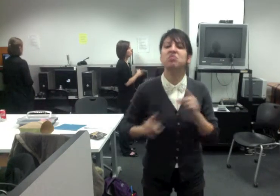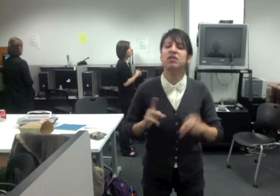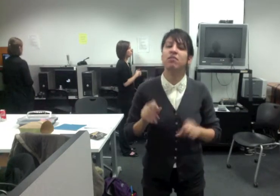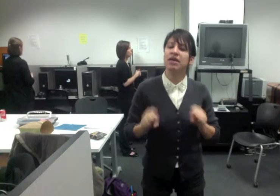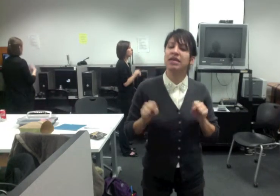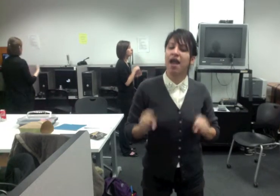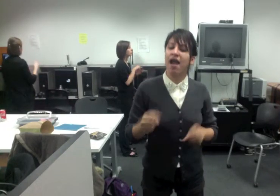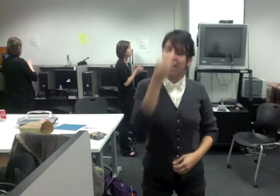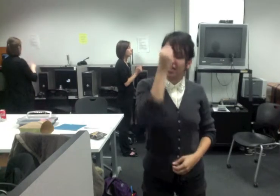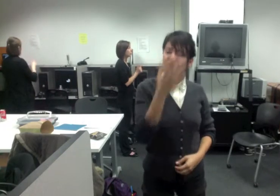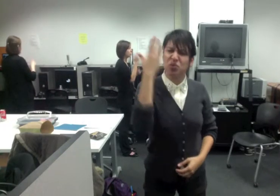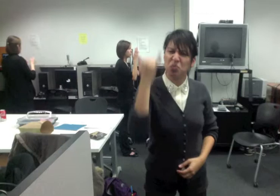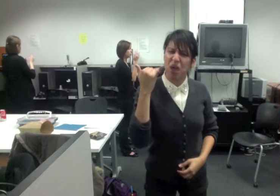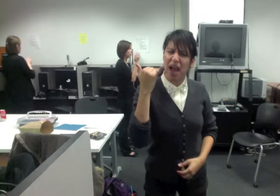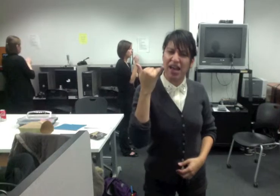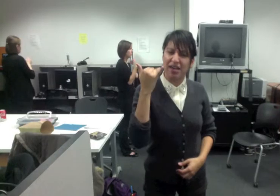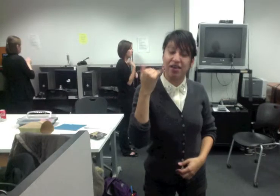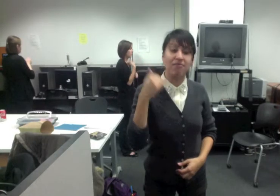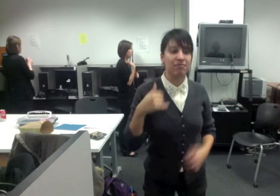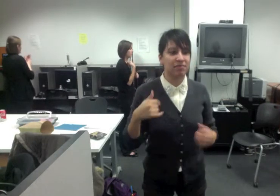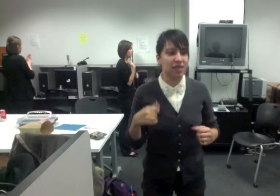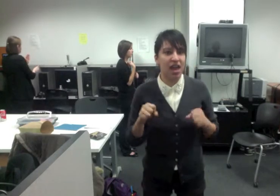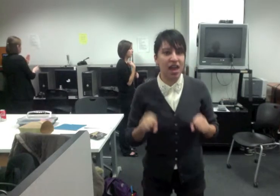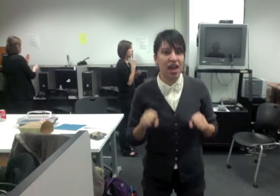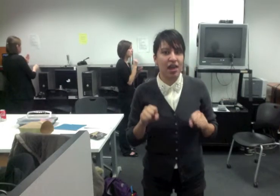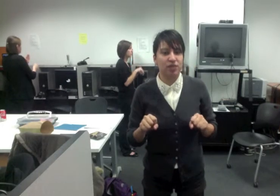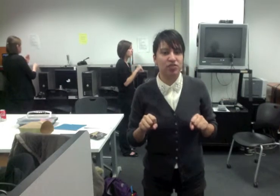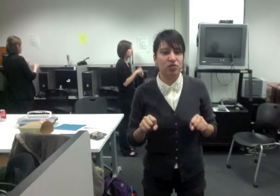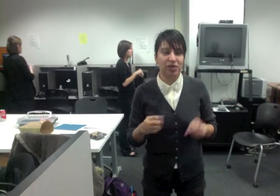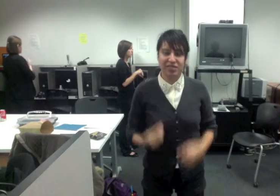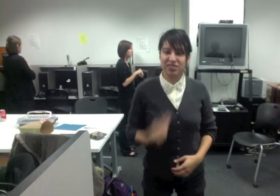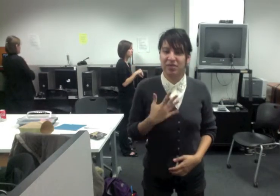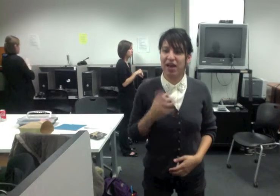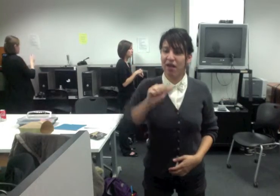around them, or find others who inspire them. Thank you very much.